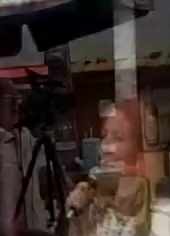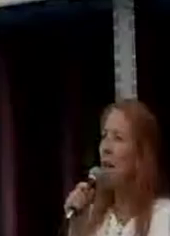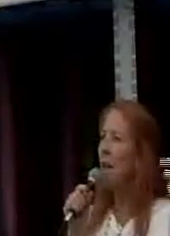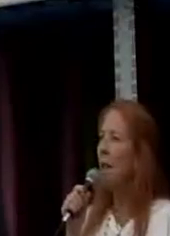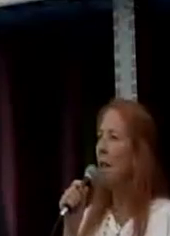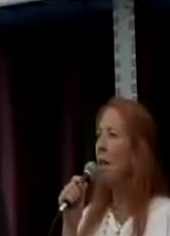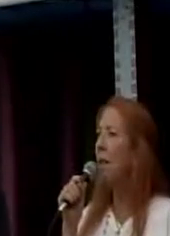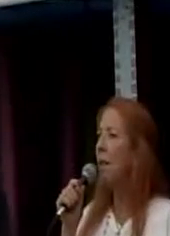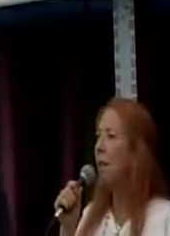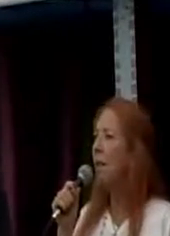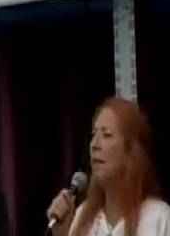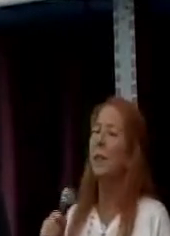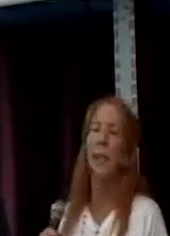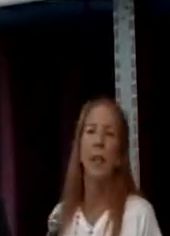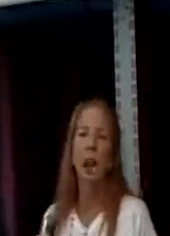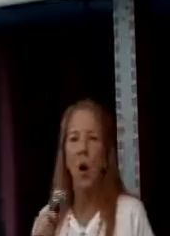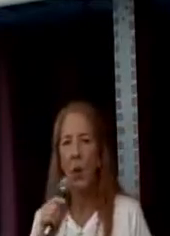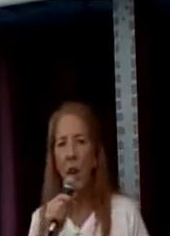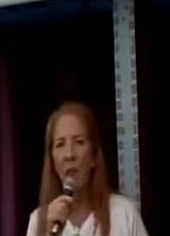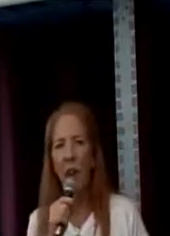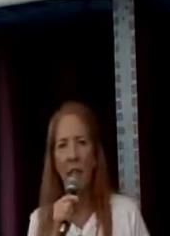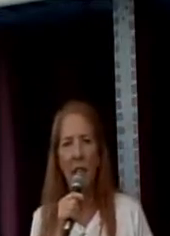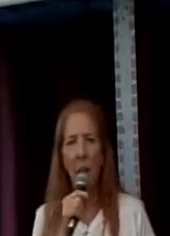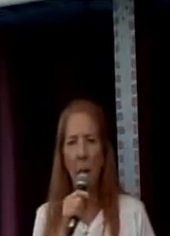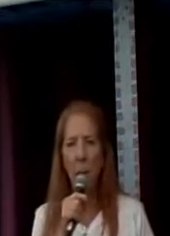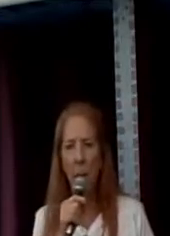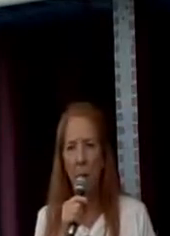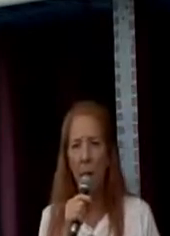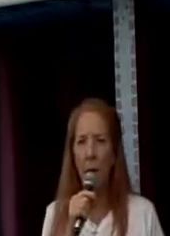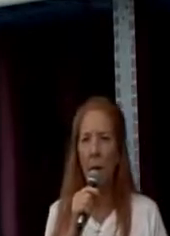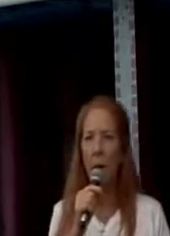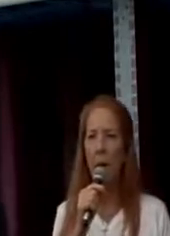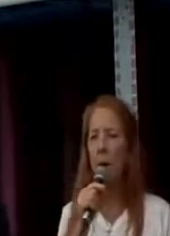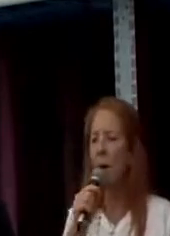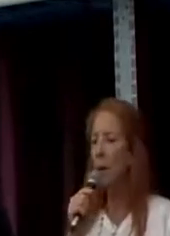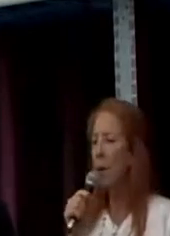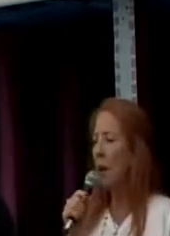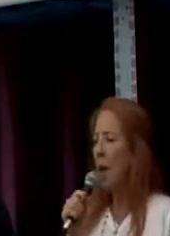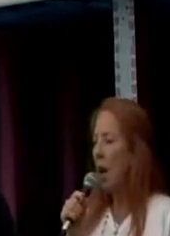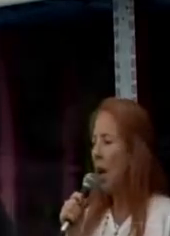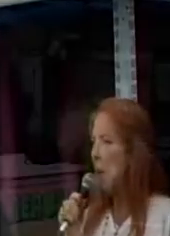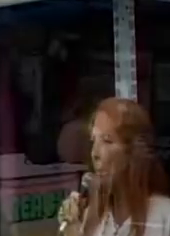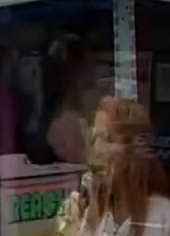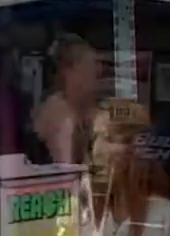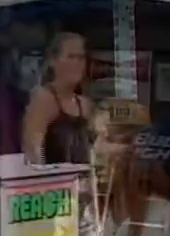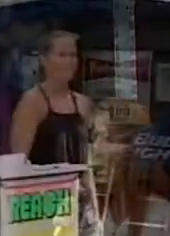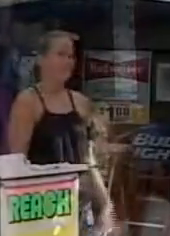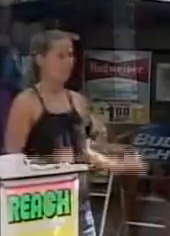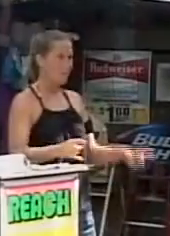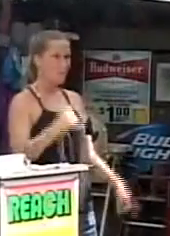becomes a crawl? What if I stumble?